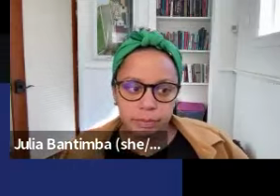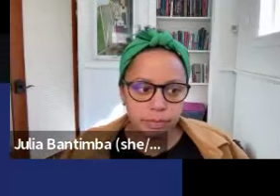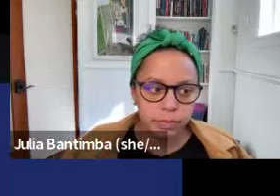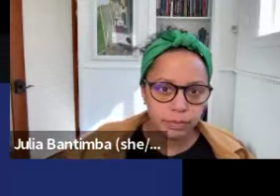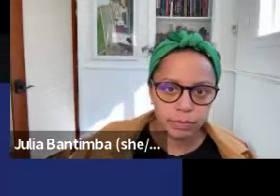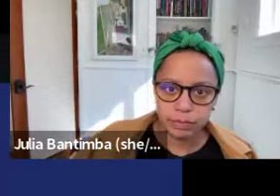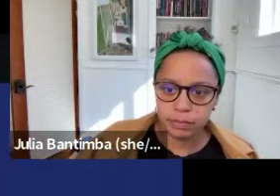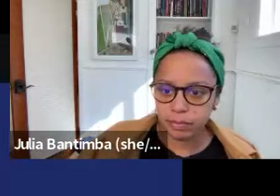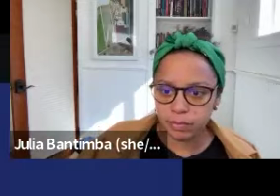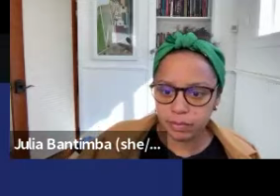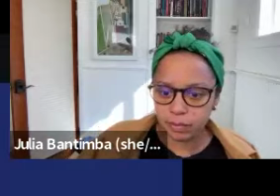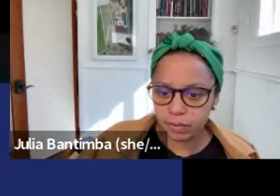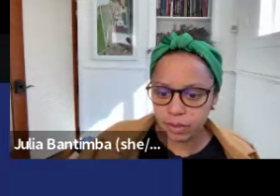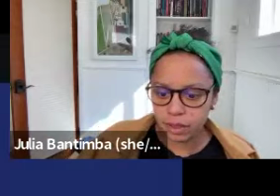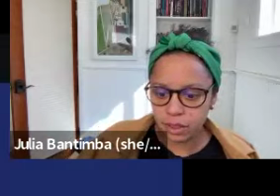Yeah.